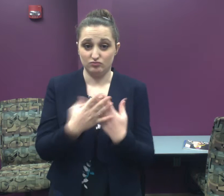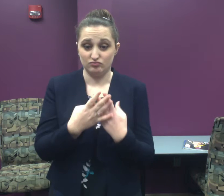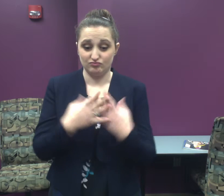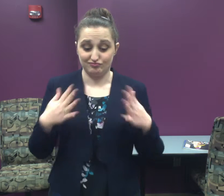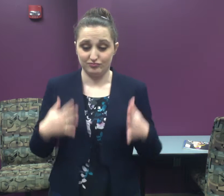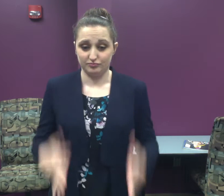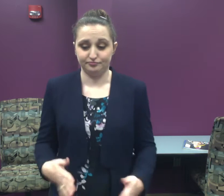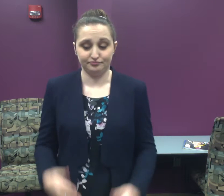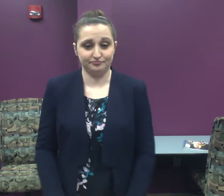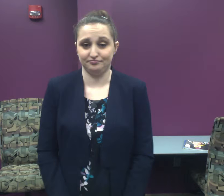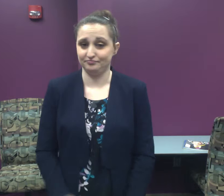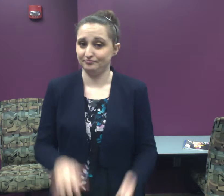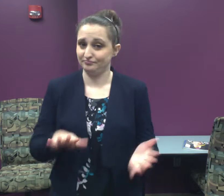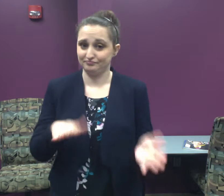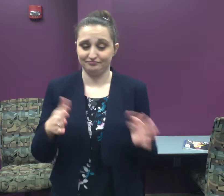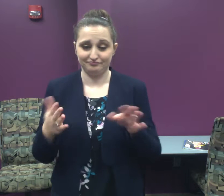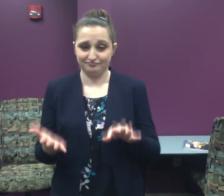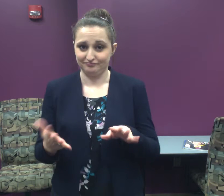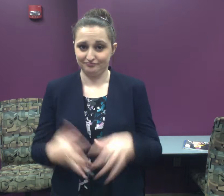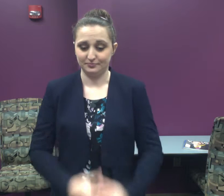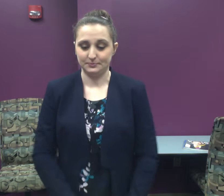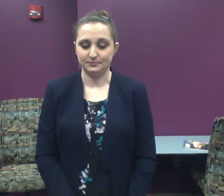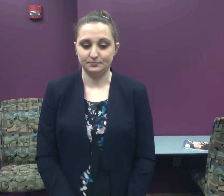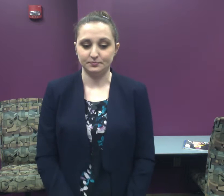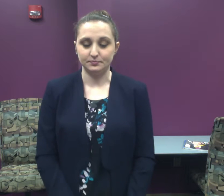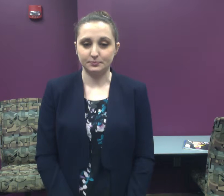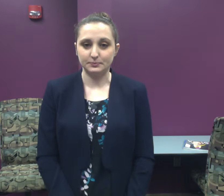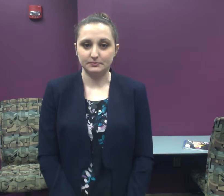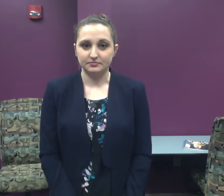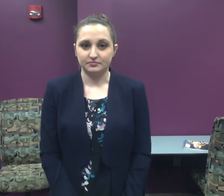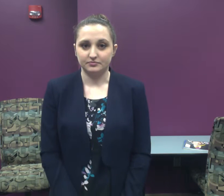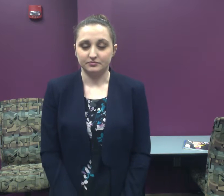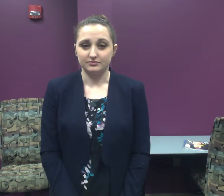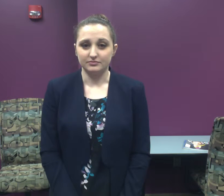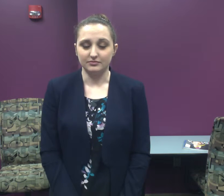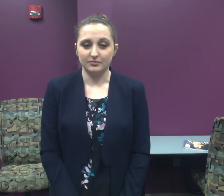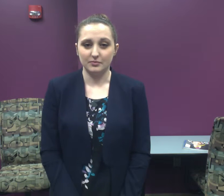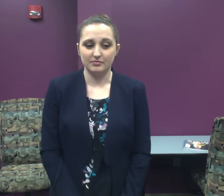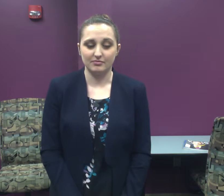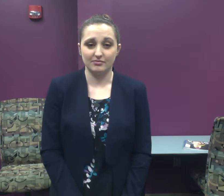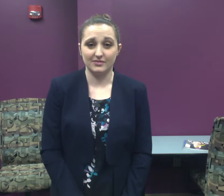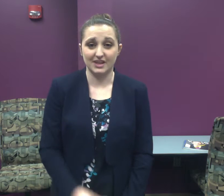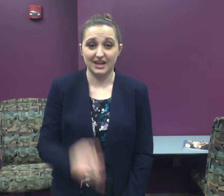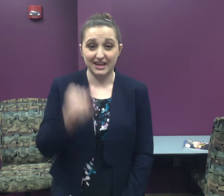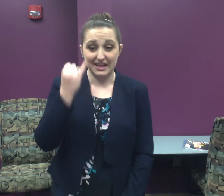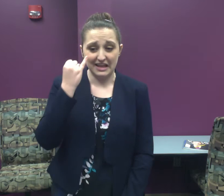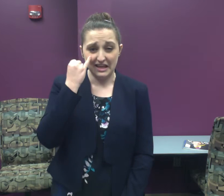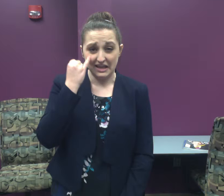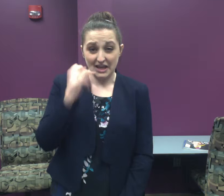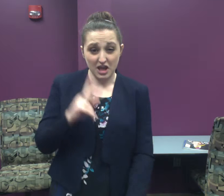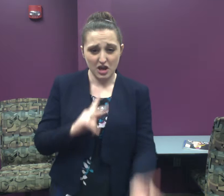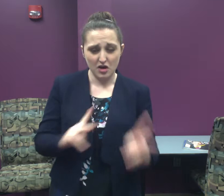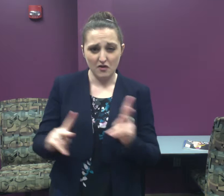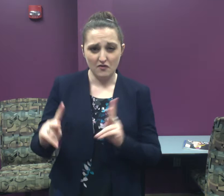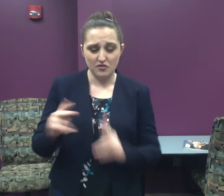If the Soviets followed the scorched earth policy, they probably destroyed a lot of their own stuff. Okay, good question. Taking into the